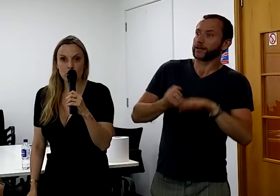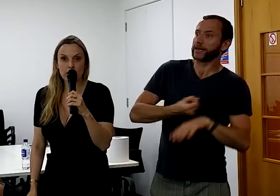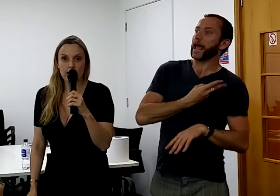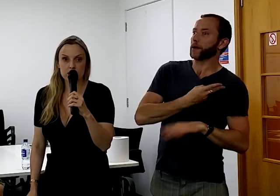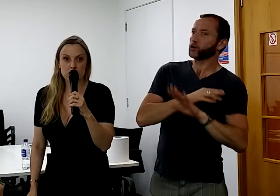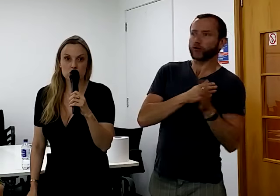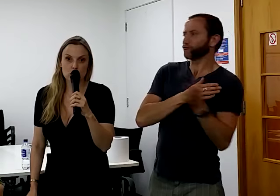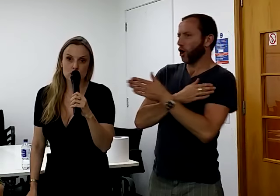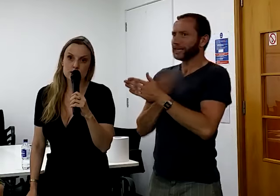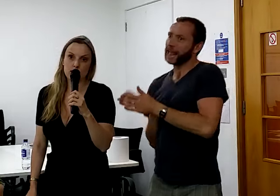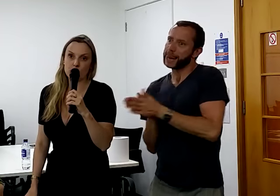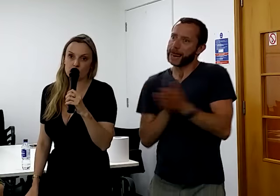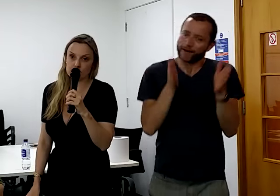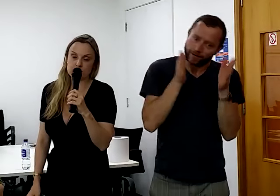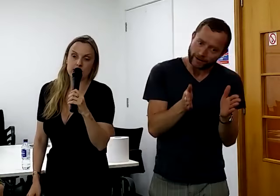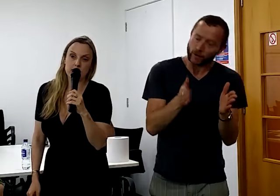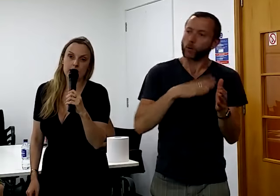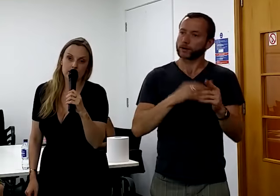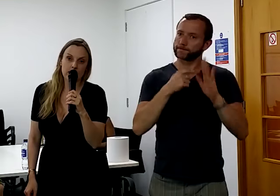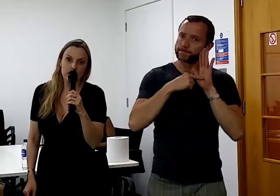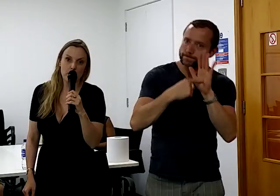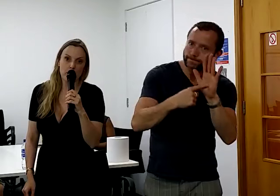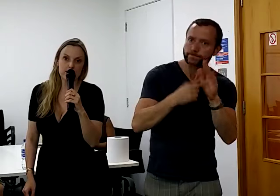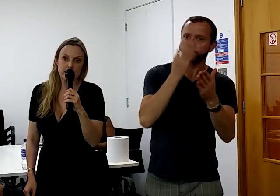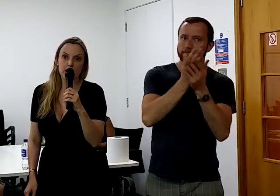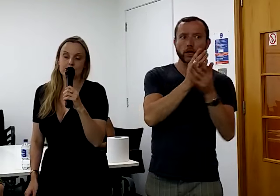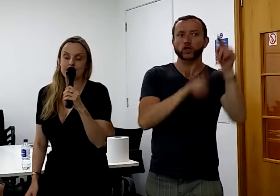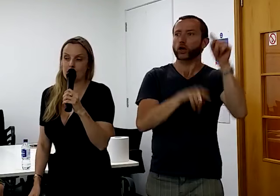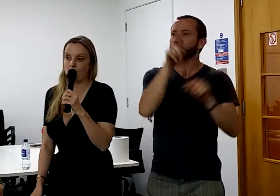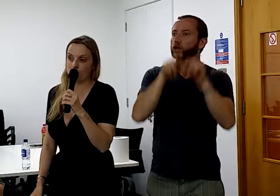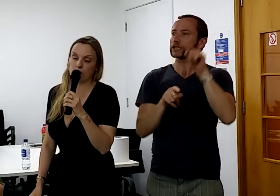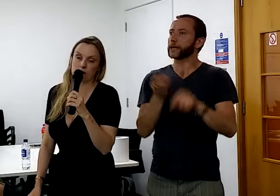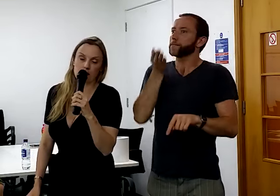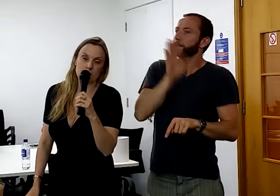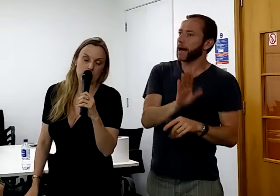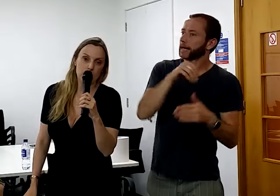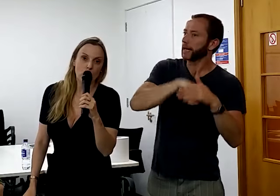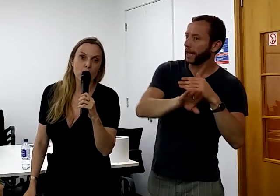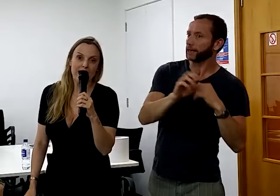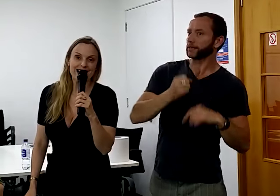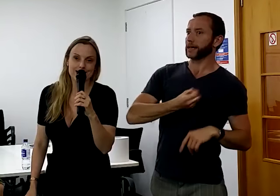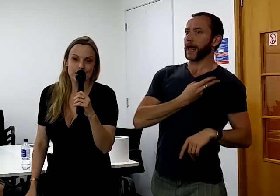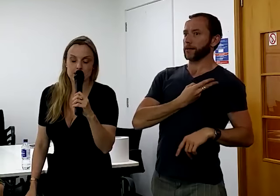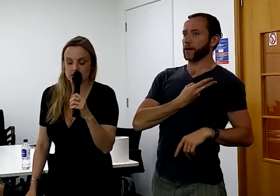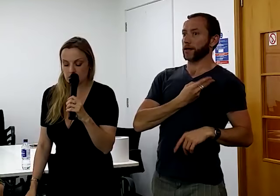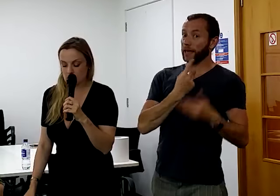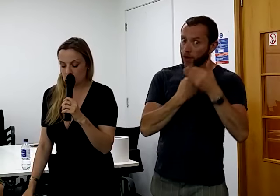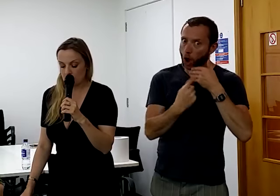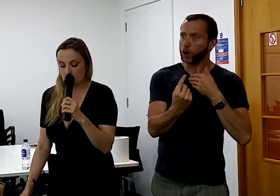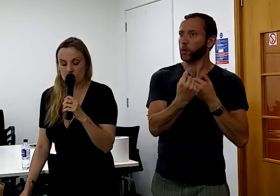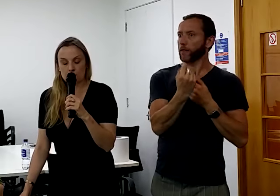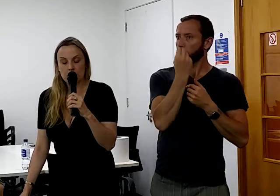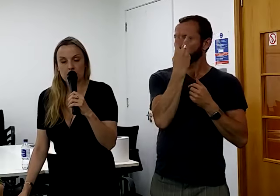that we will get true diversity in the Labour Party, because they are the only people that get